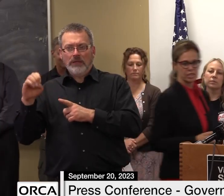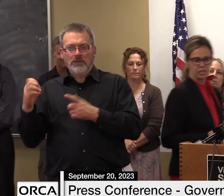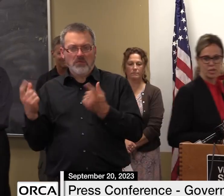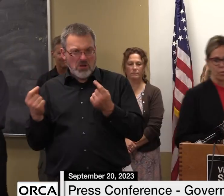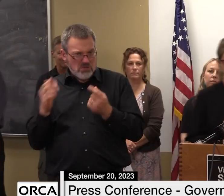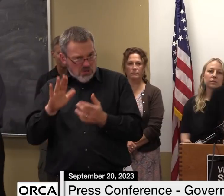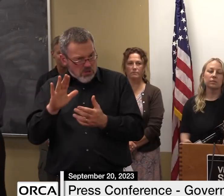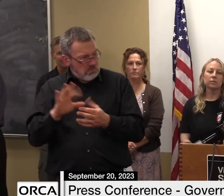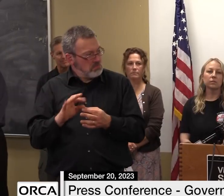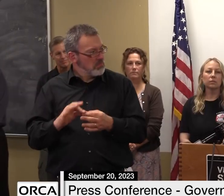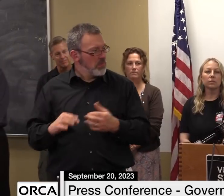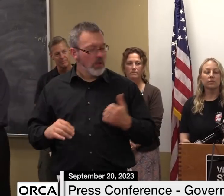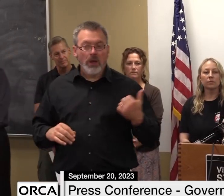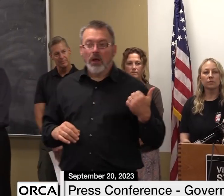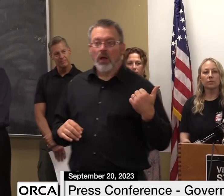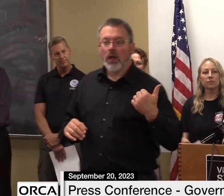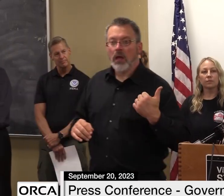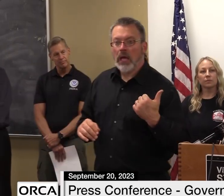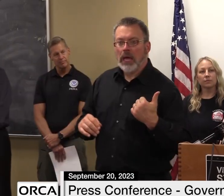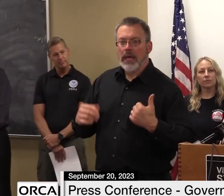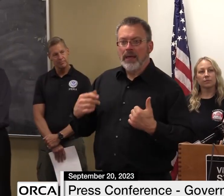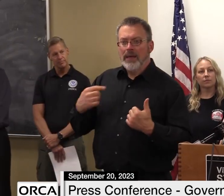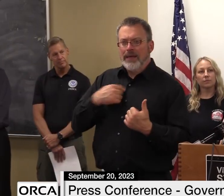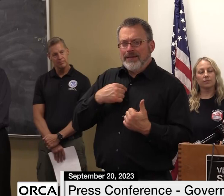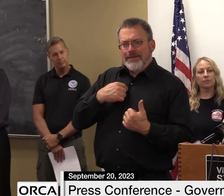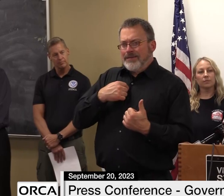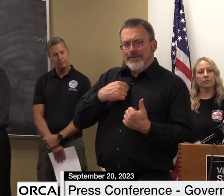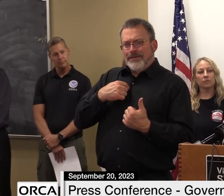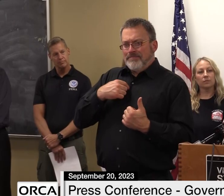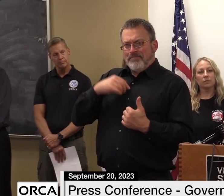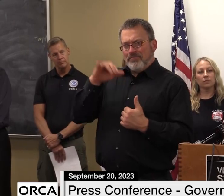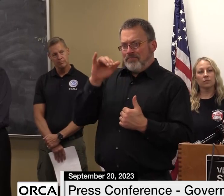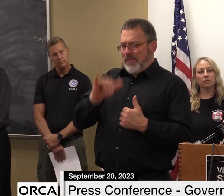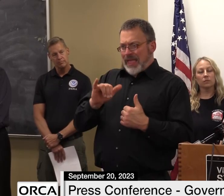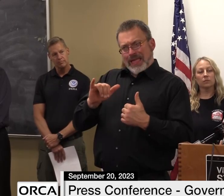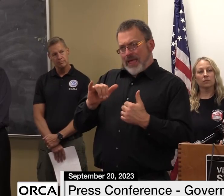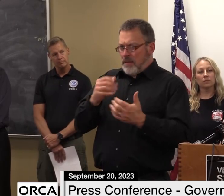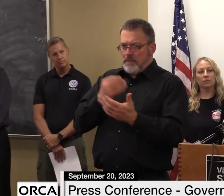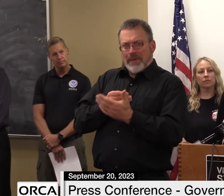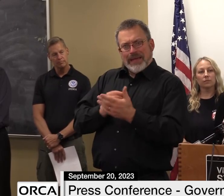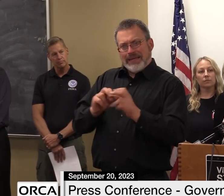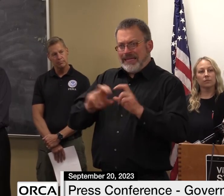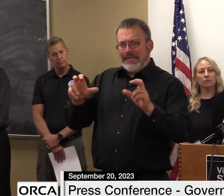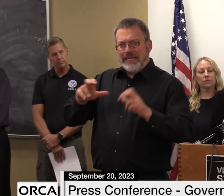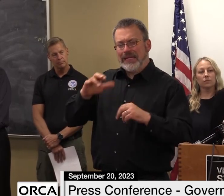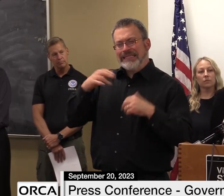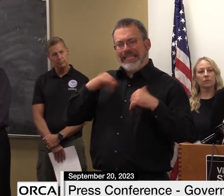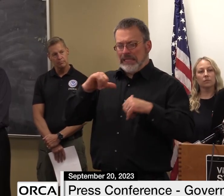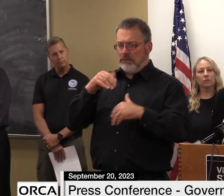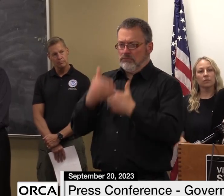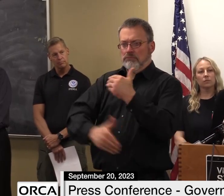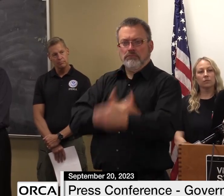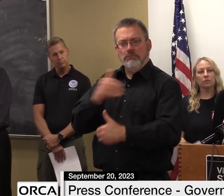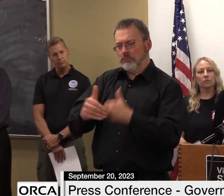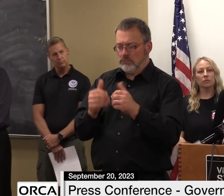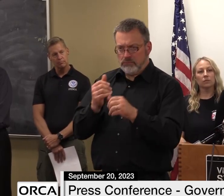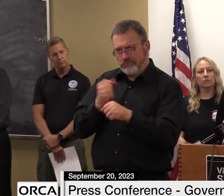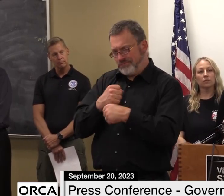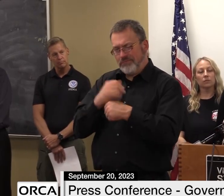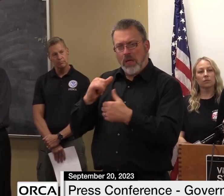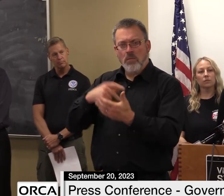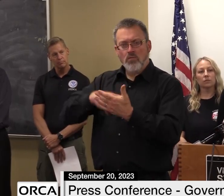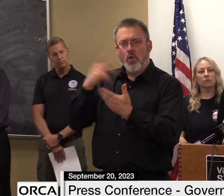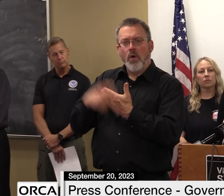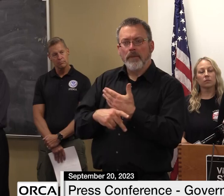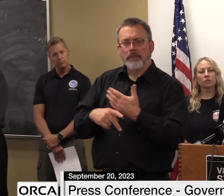I actually don't know that it's actually been deployed yet. I still think it's in development. One of the things I did